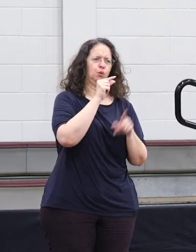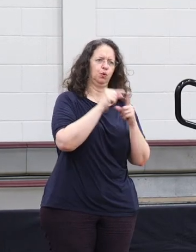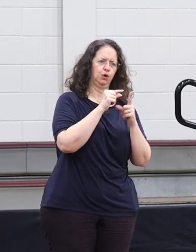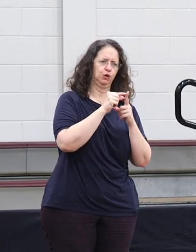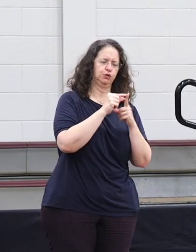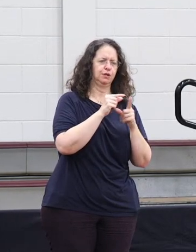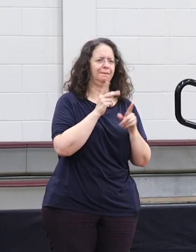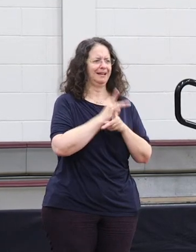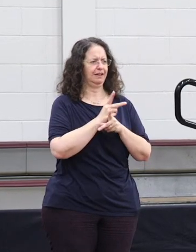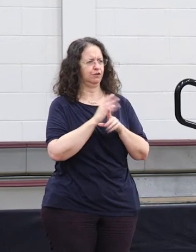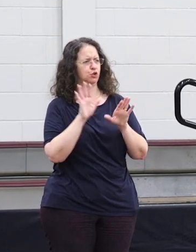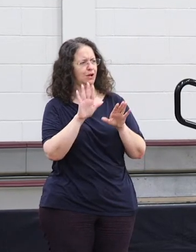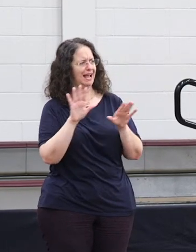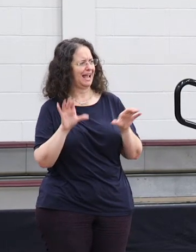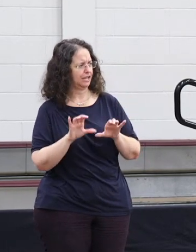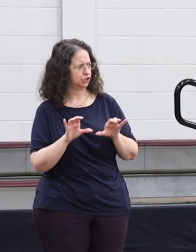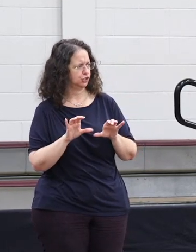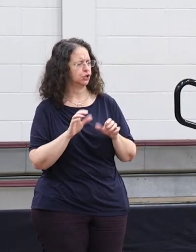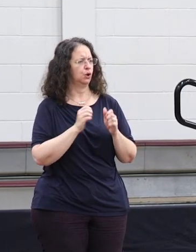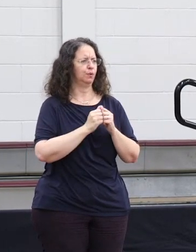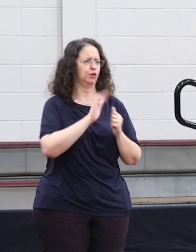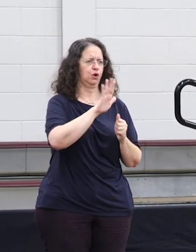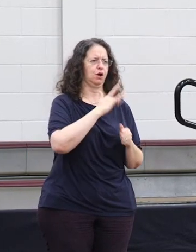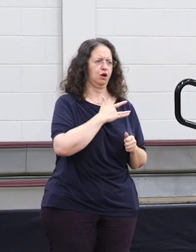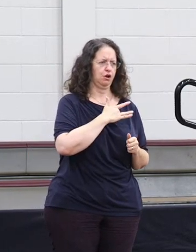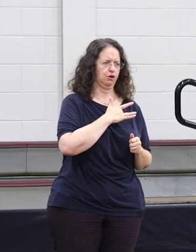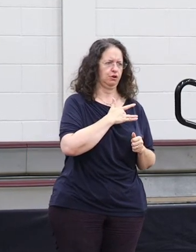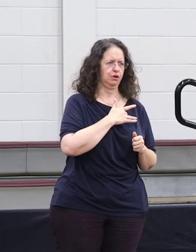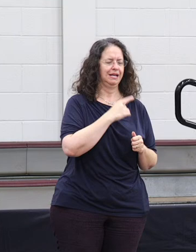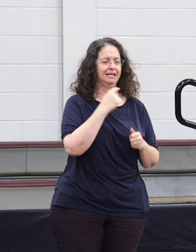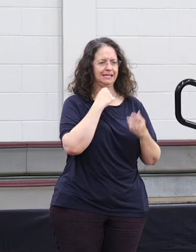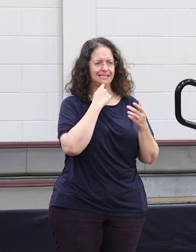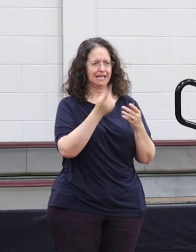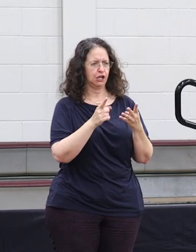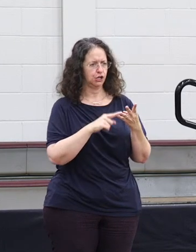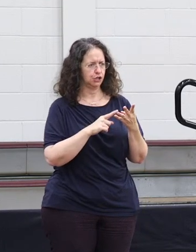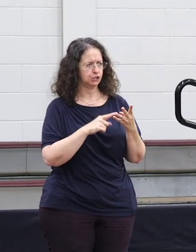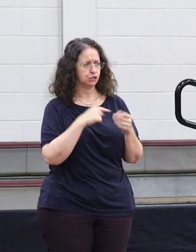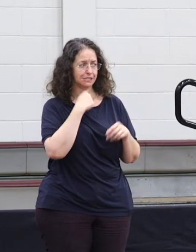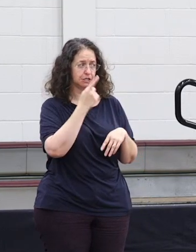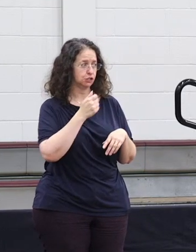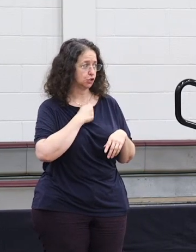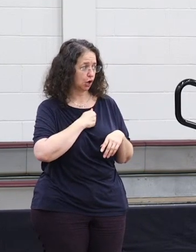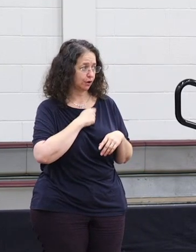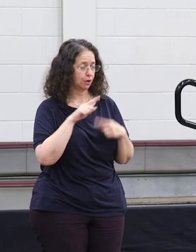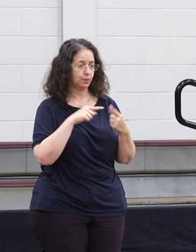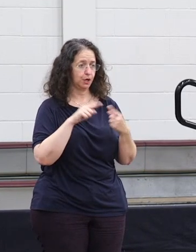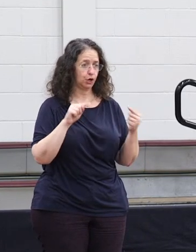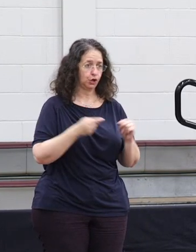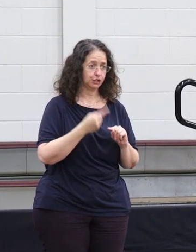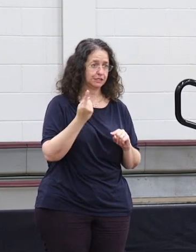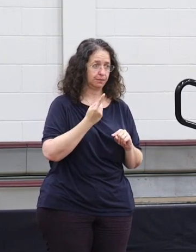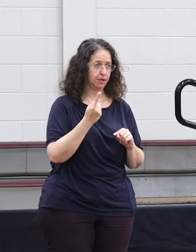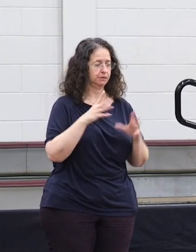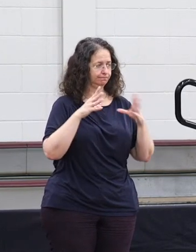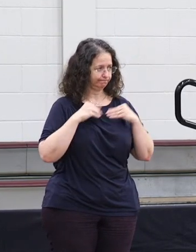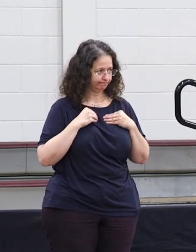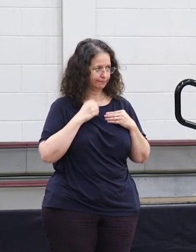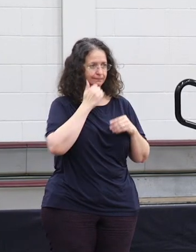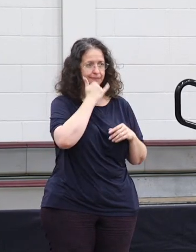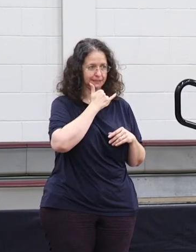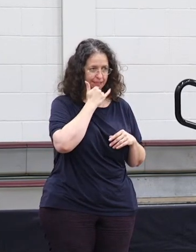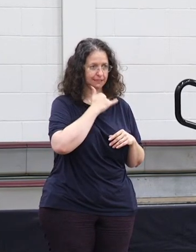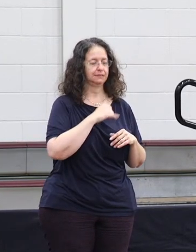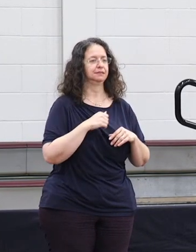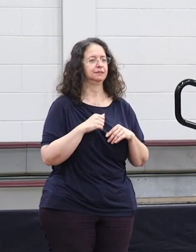your actions, and be careful with your heart. Say you're sorry when you hurt someone, own your mistakes and make amends,